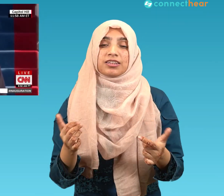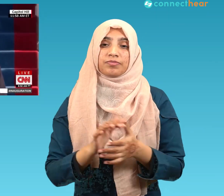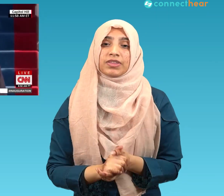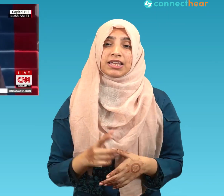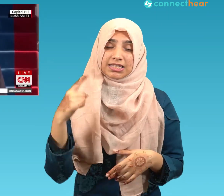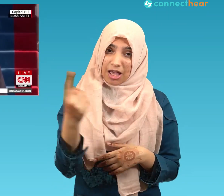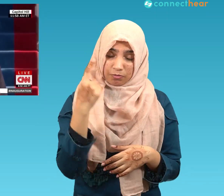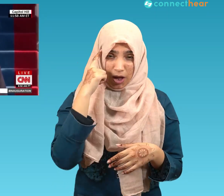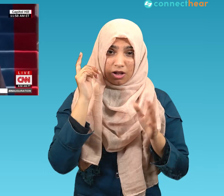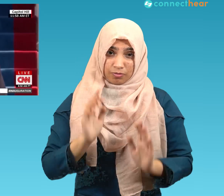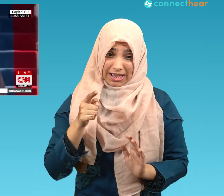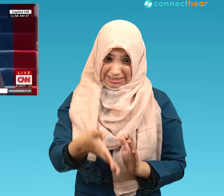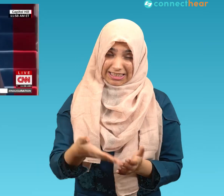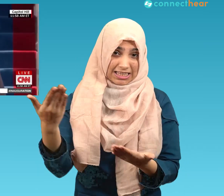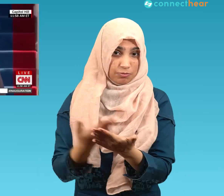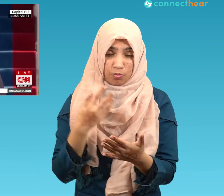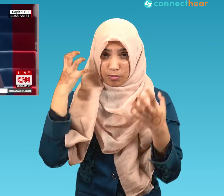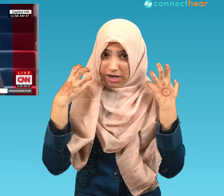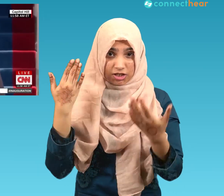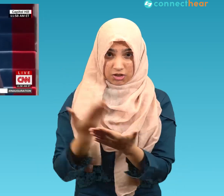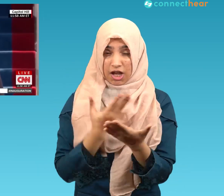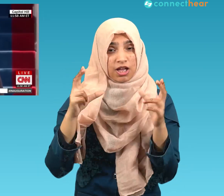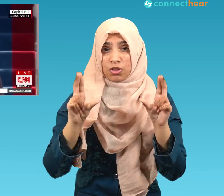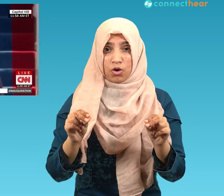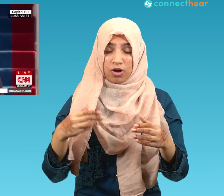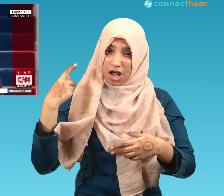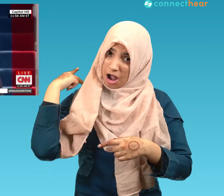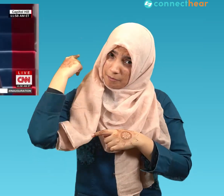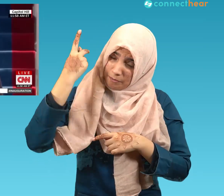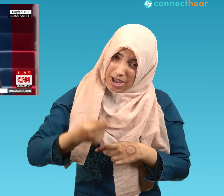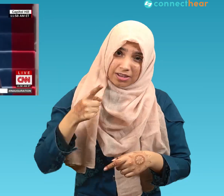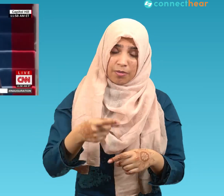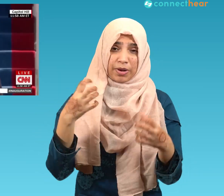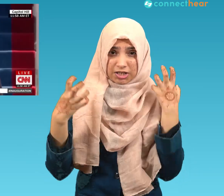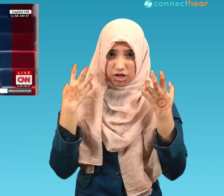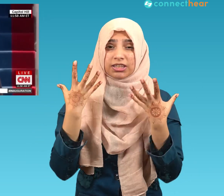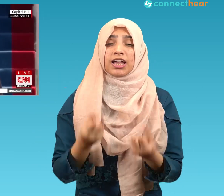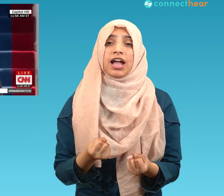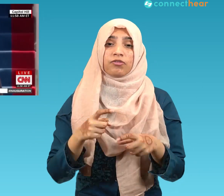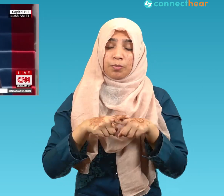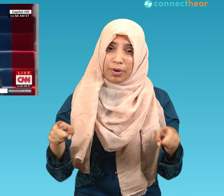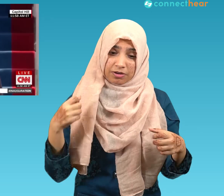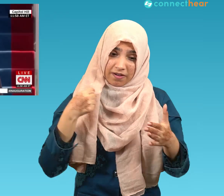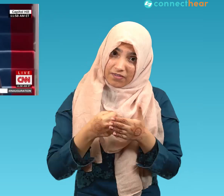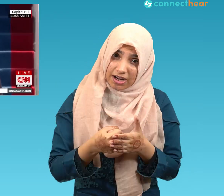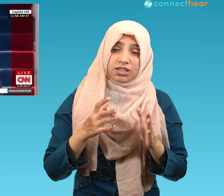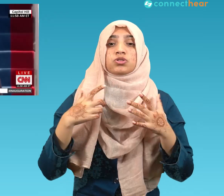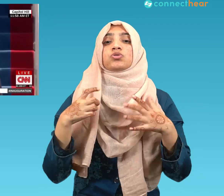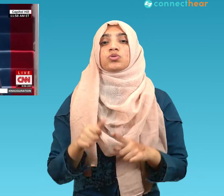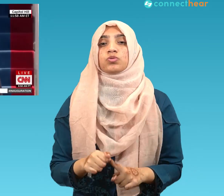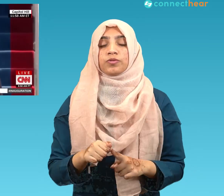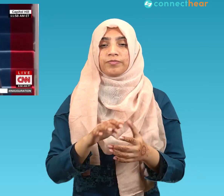Our history has been a constant struggle between the American ideal that we're all are created equal